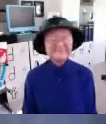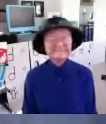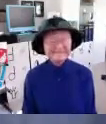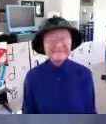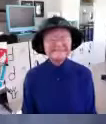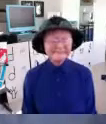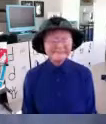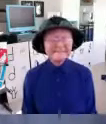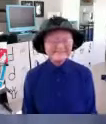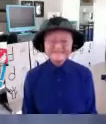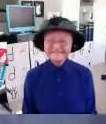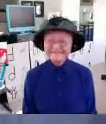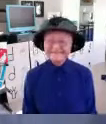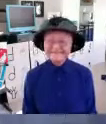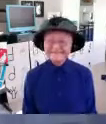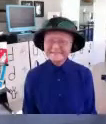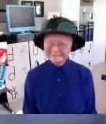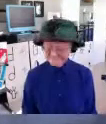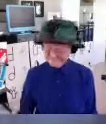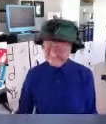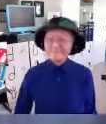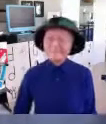me get my paper up here.